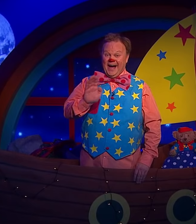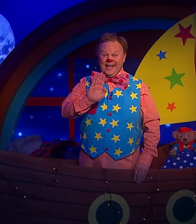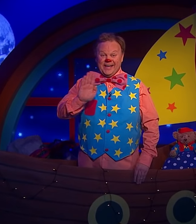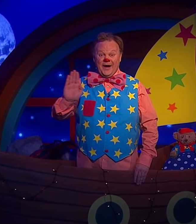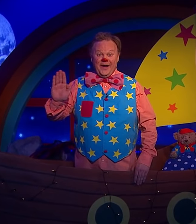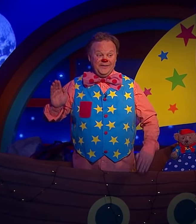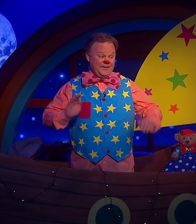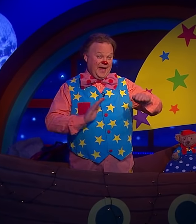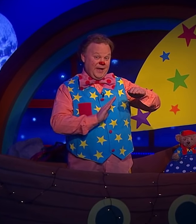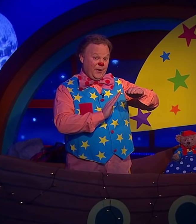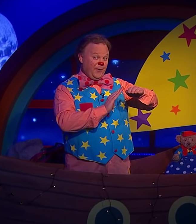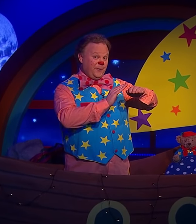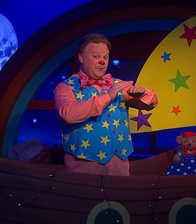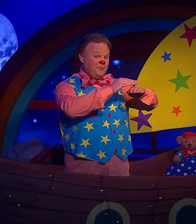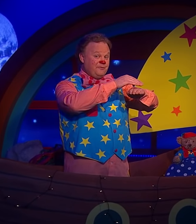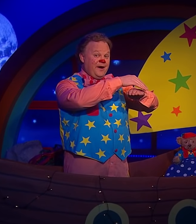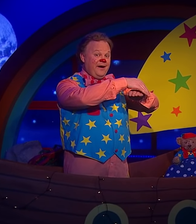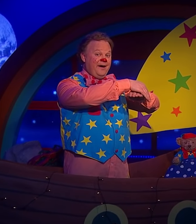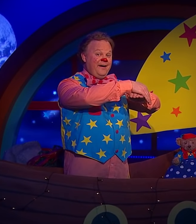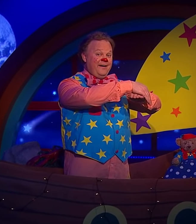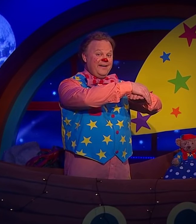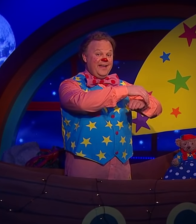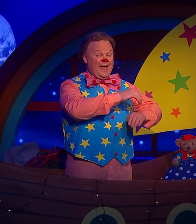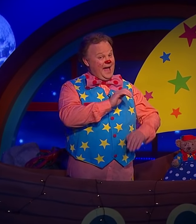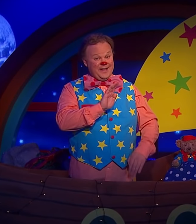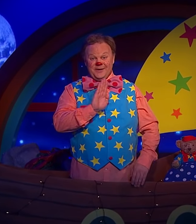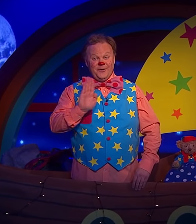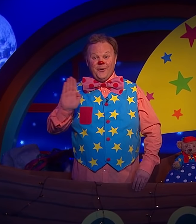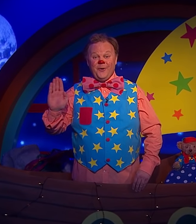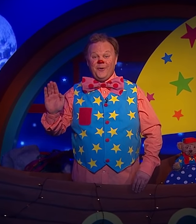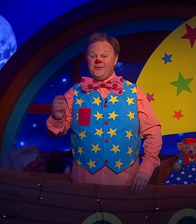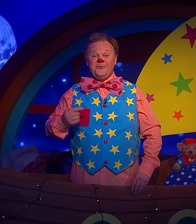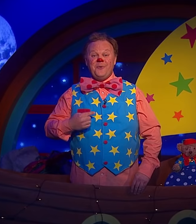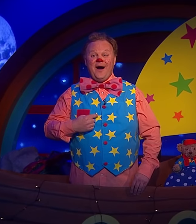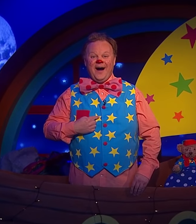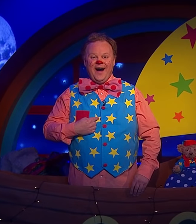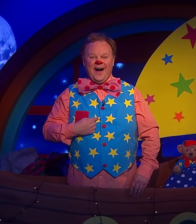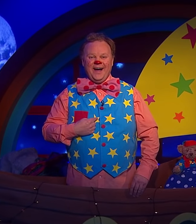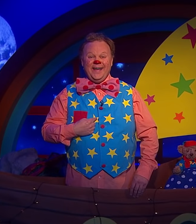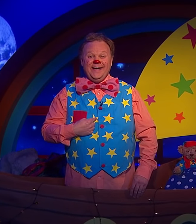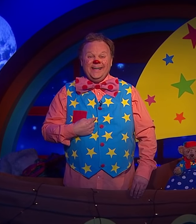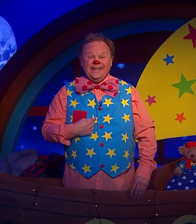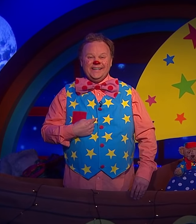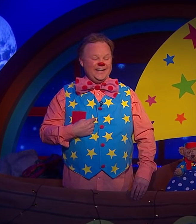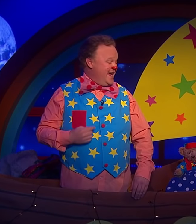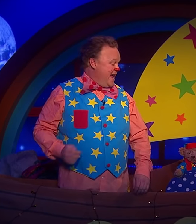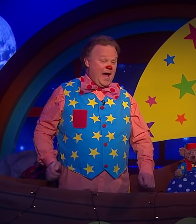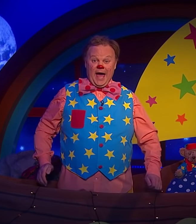I can't get over, and nor do I